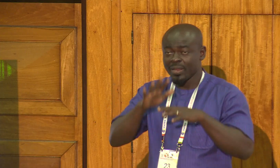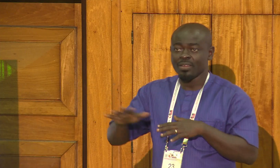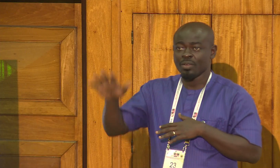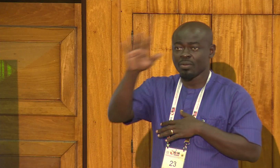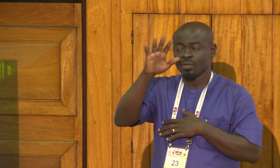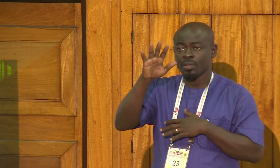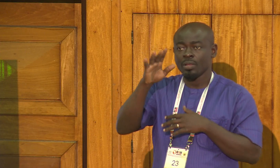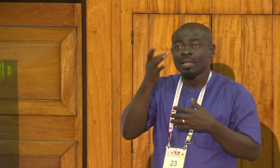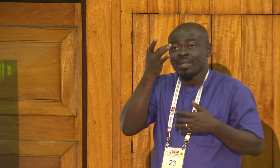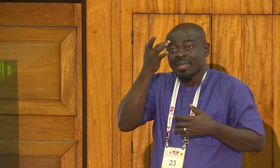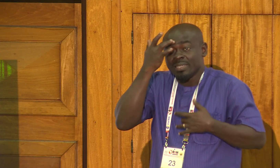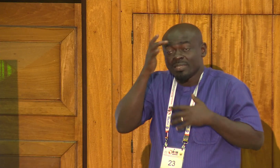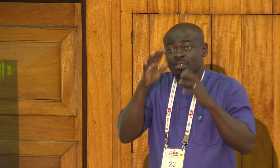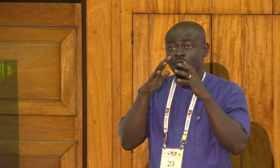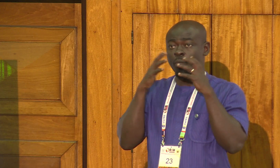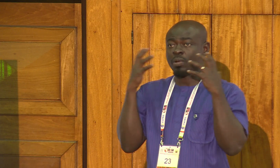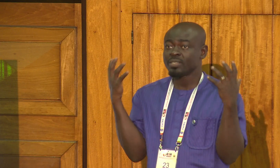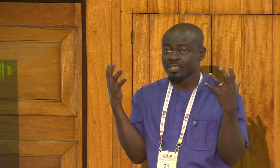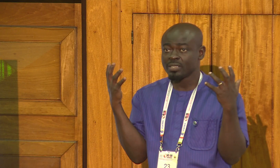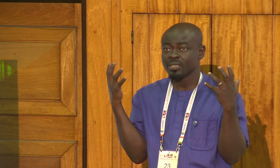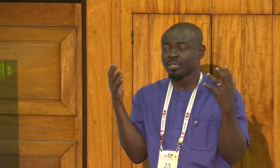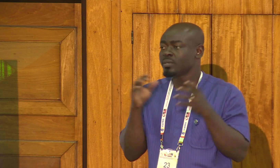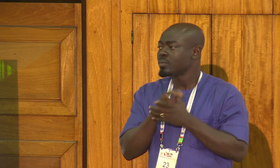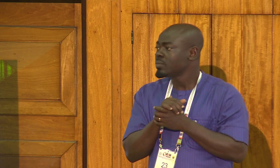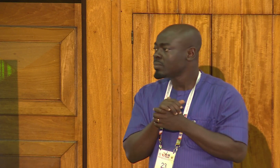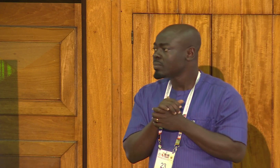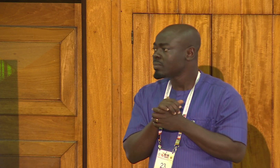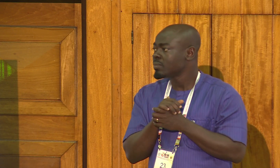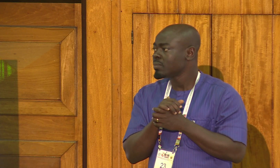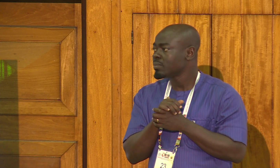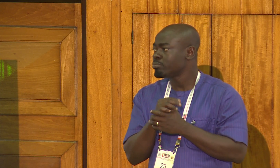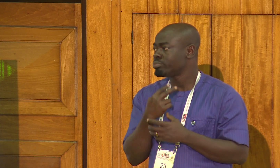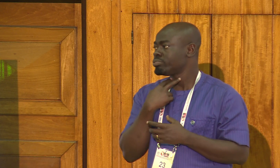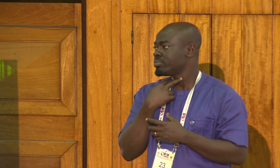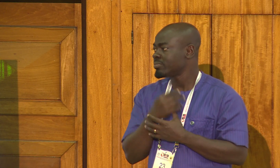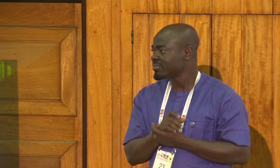the disease of obesity, we need to